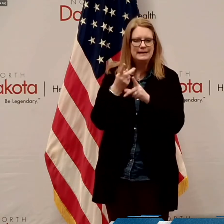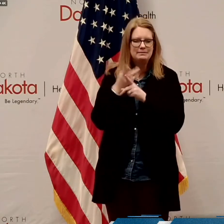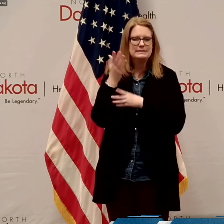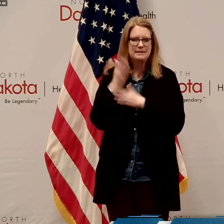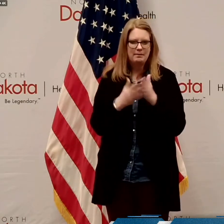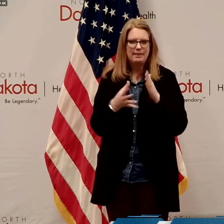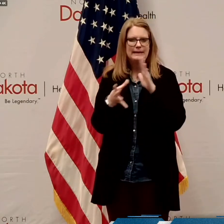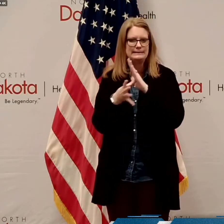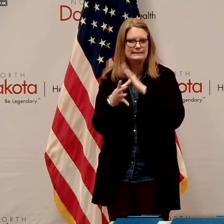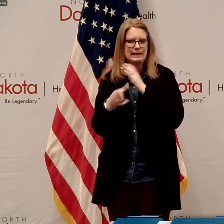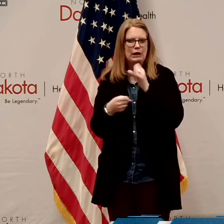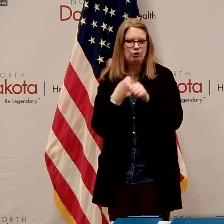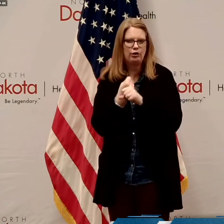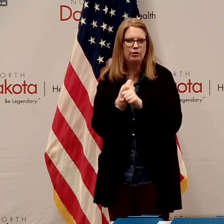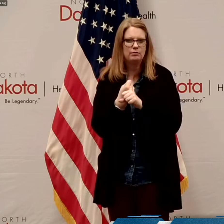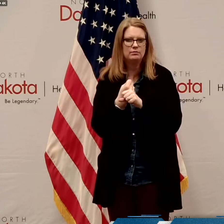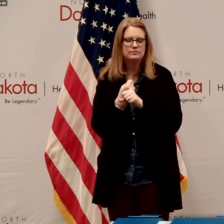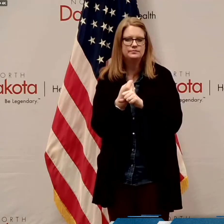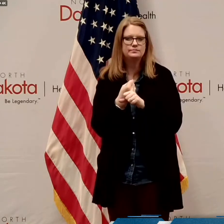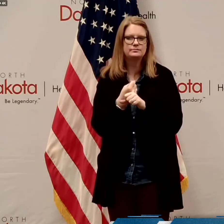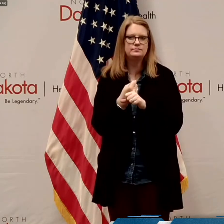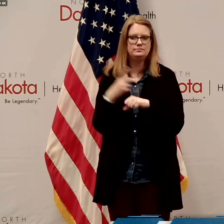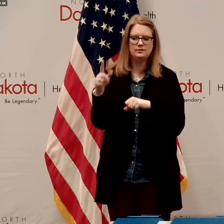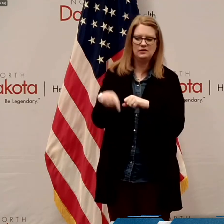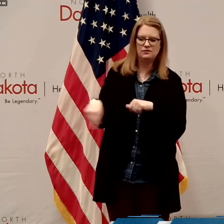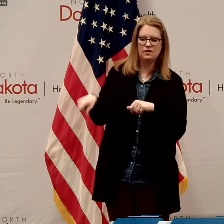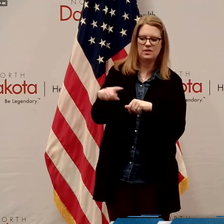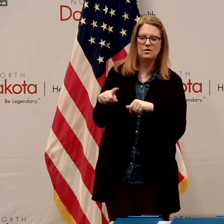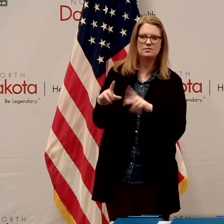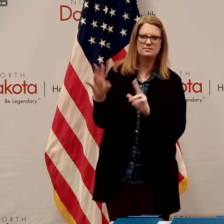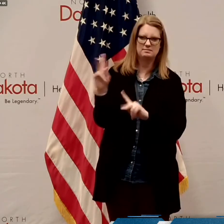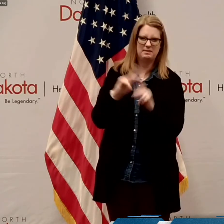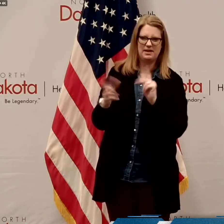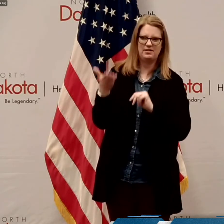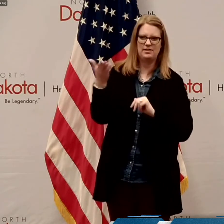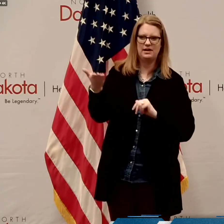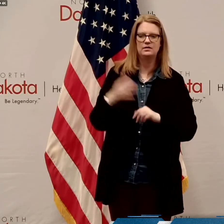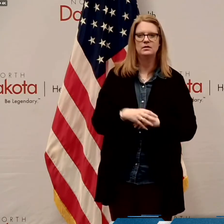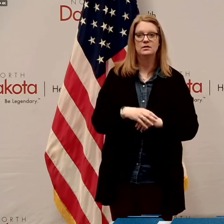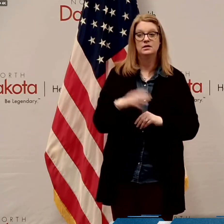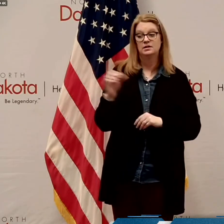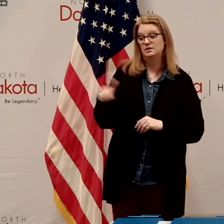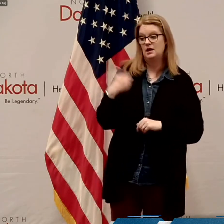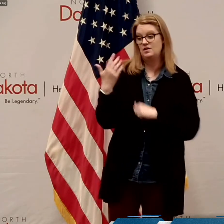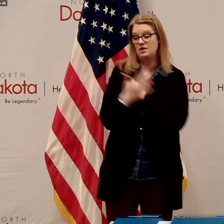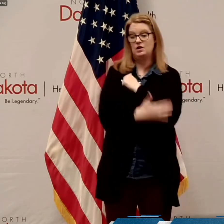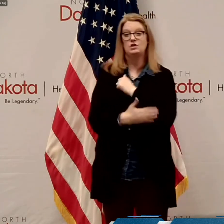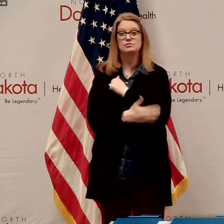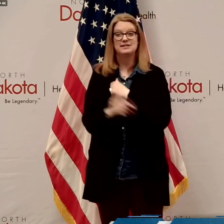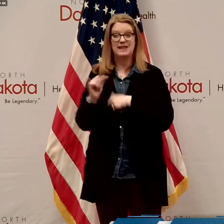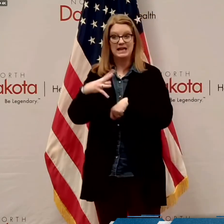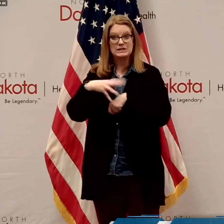year memories for the folks that are there. Other countries like Sweden and